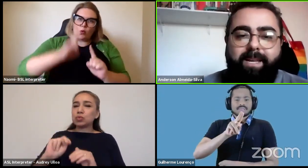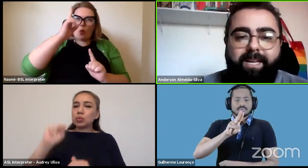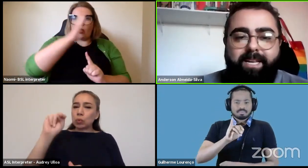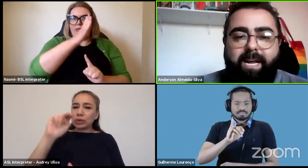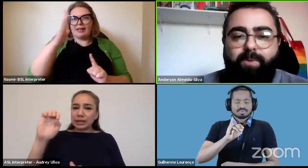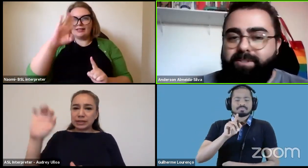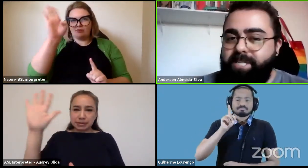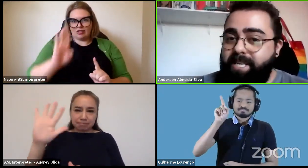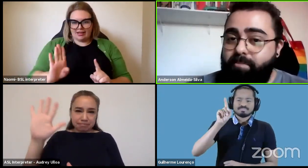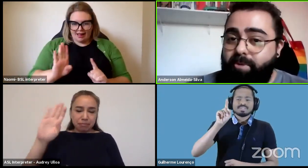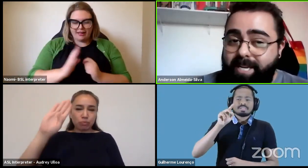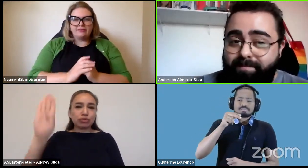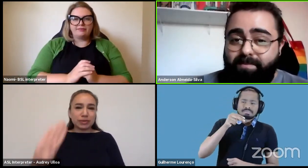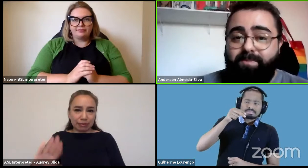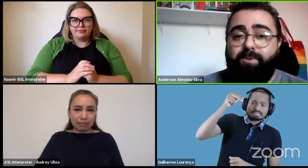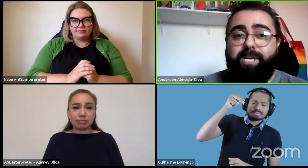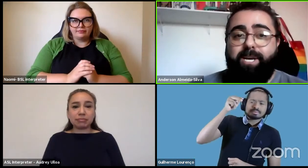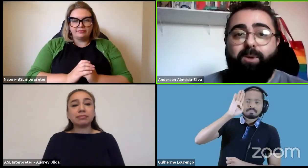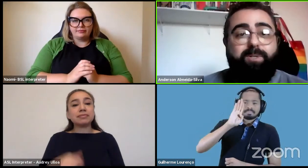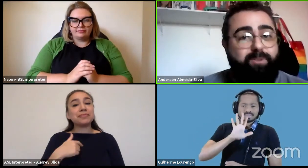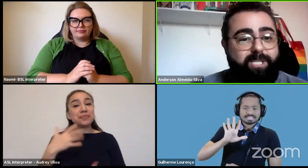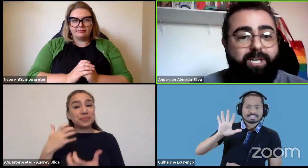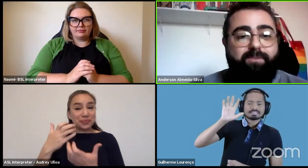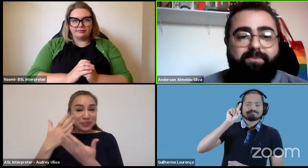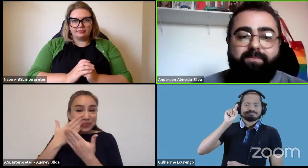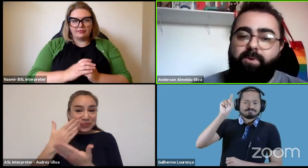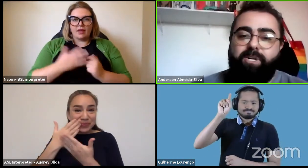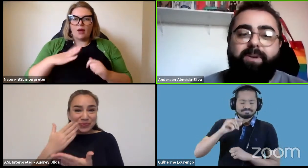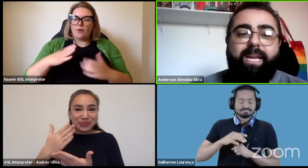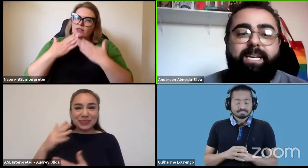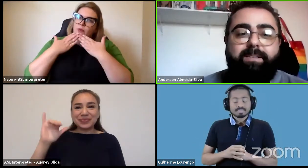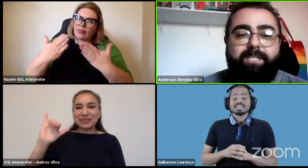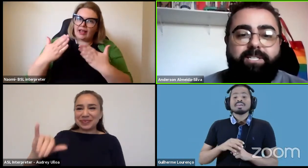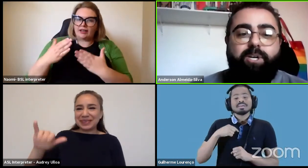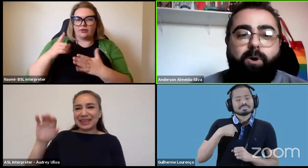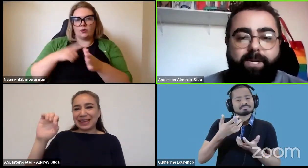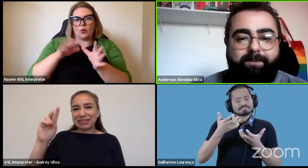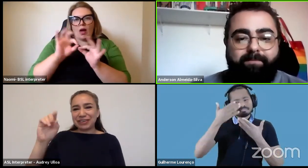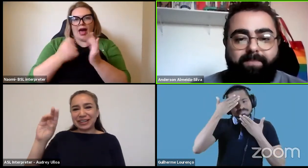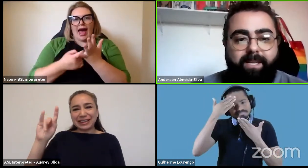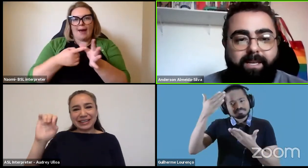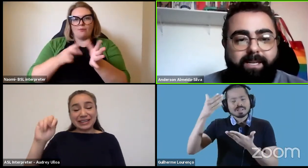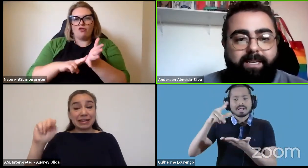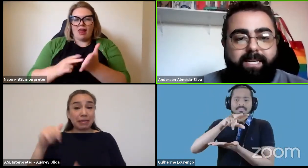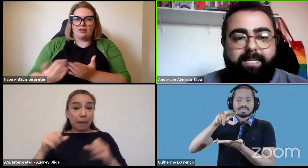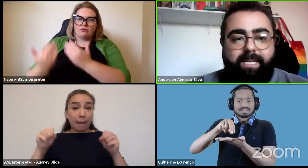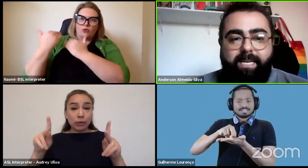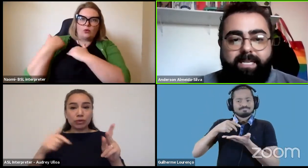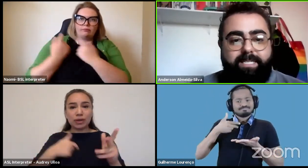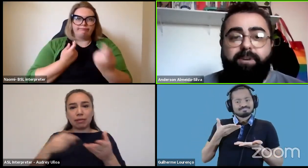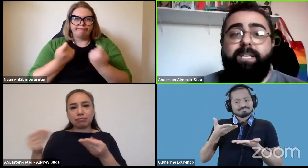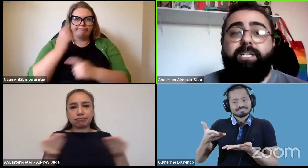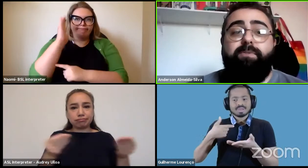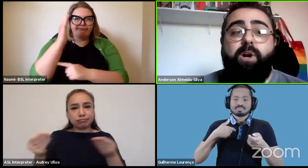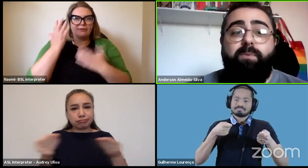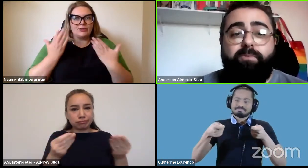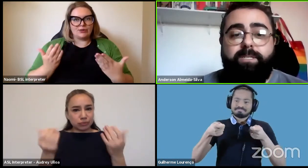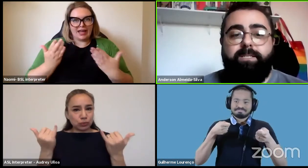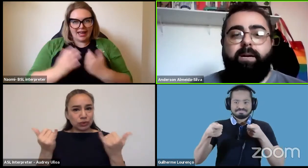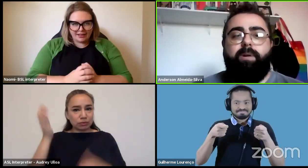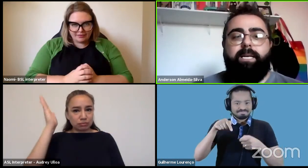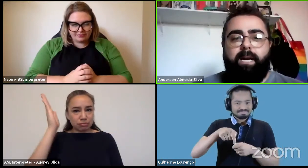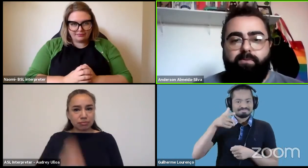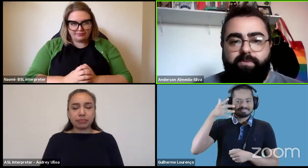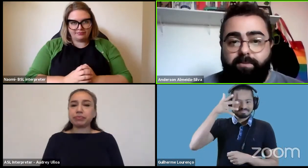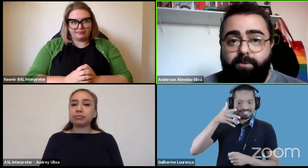Brazil. I want to thank Evelyn for the opportunity of moderating this talk. The series of